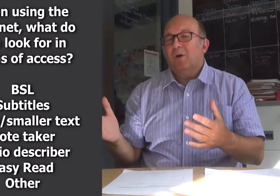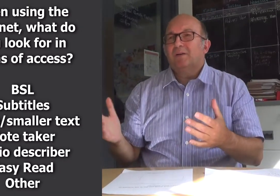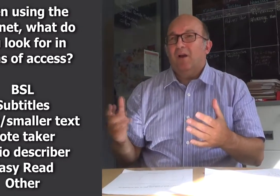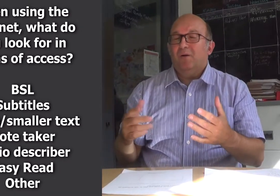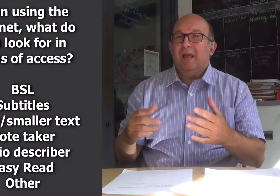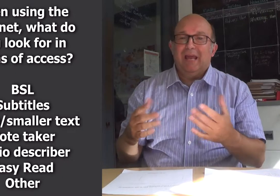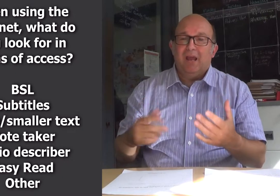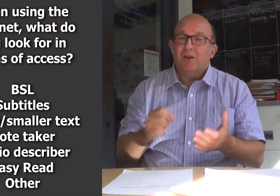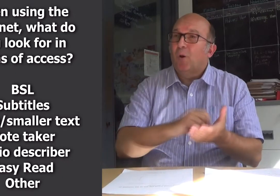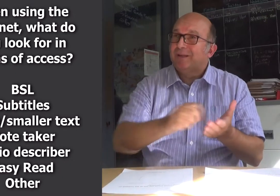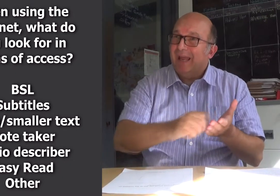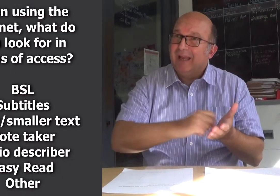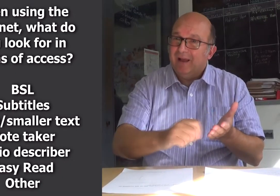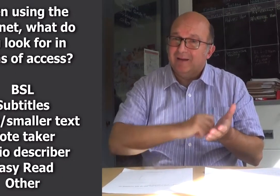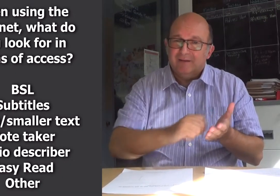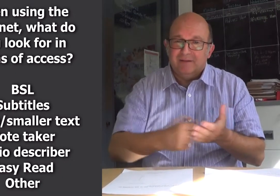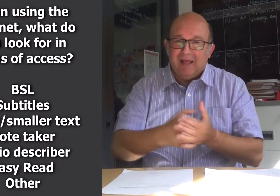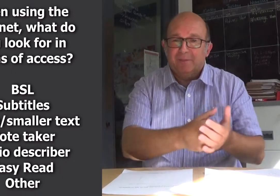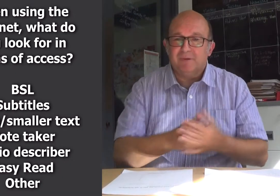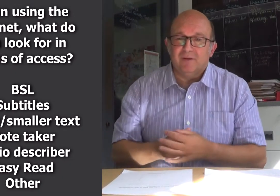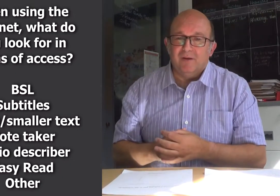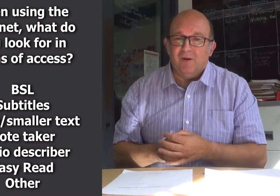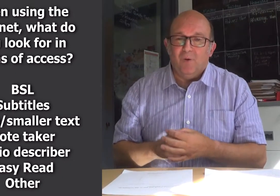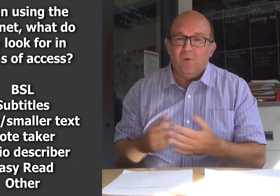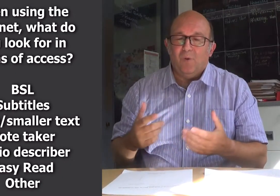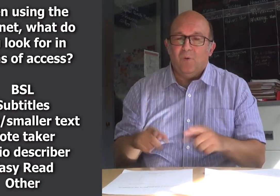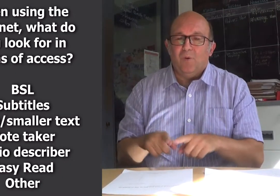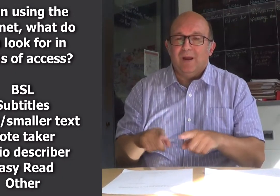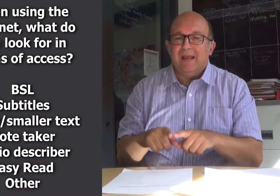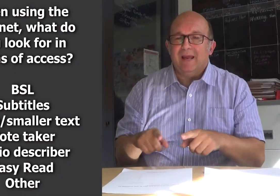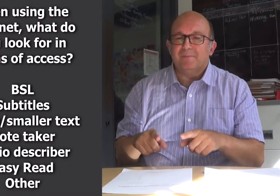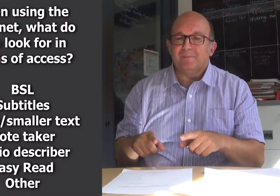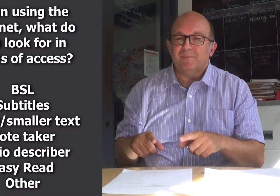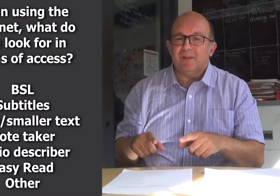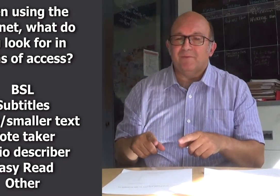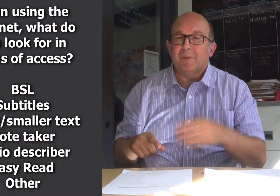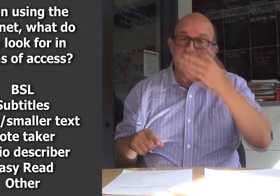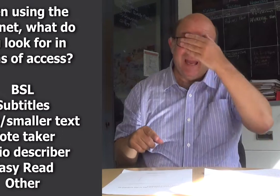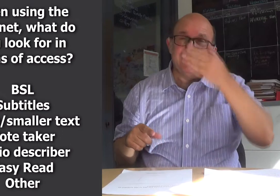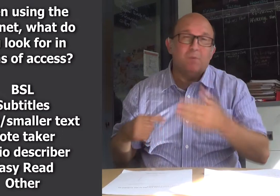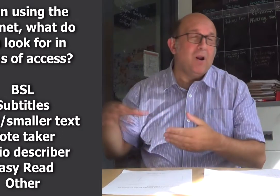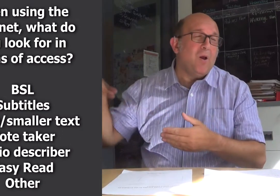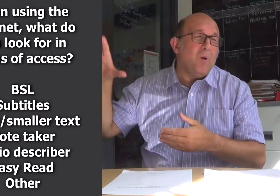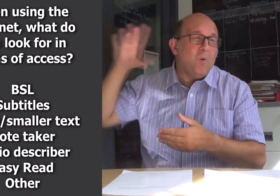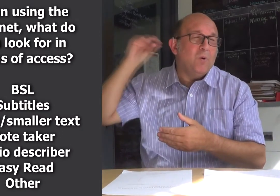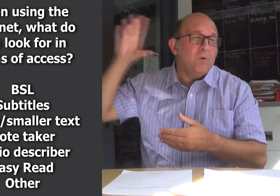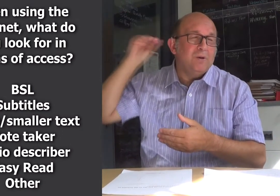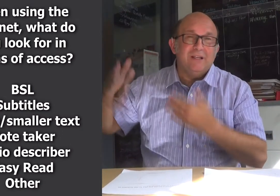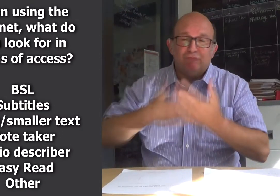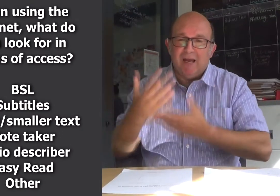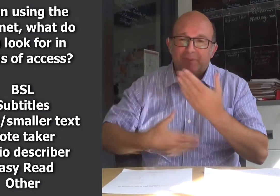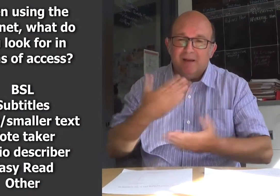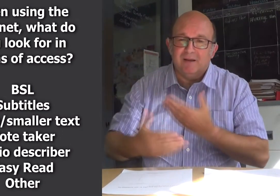Or you want a note taker to help, or a blind, you want